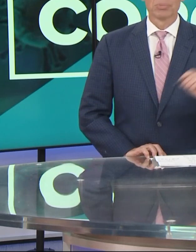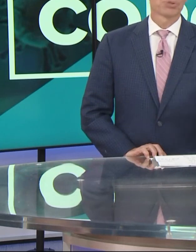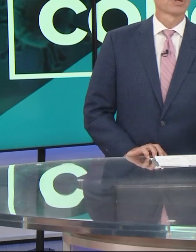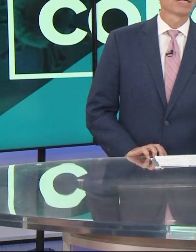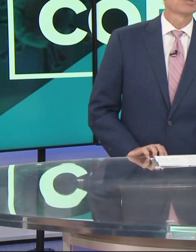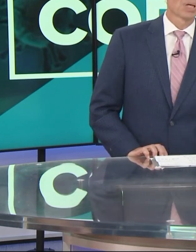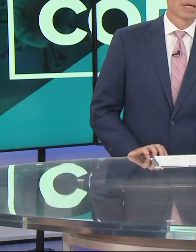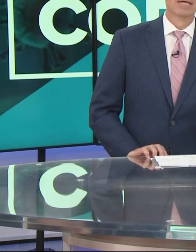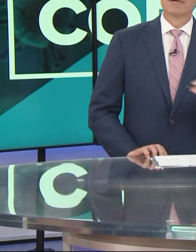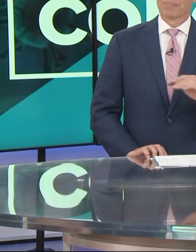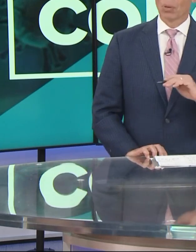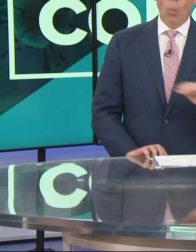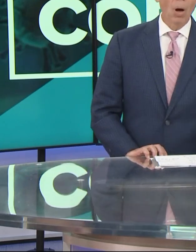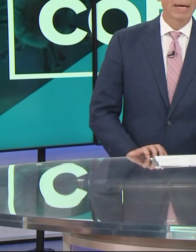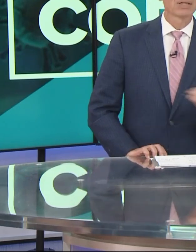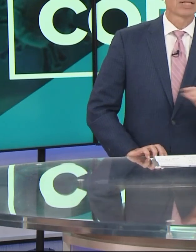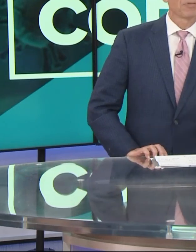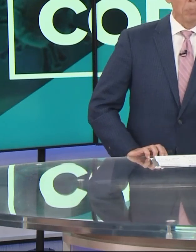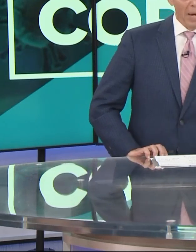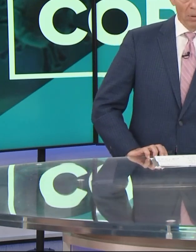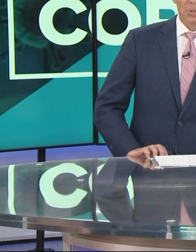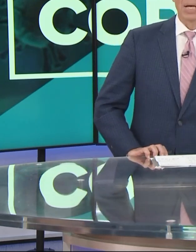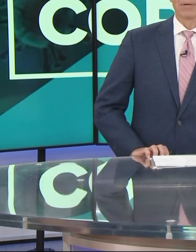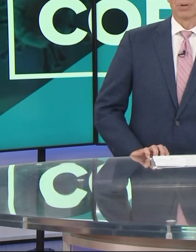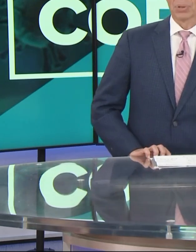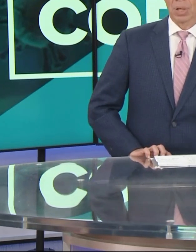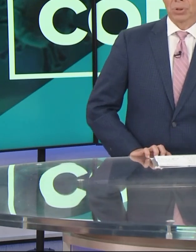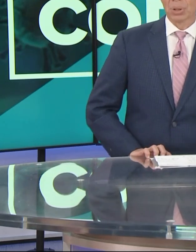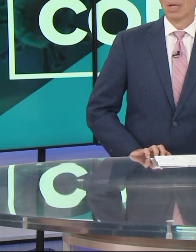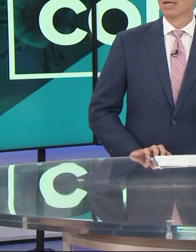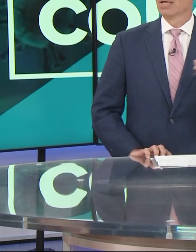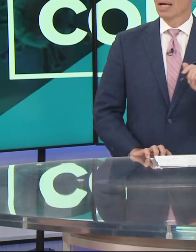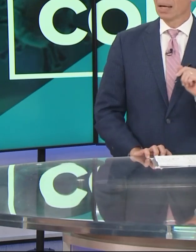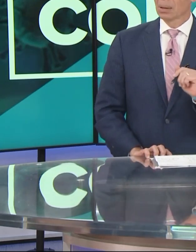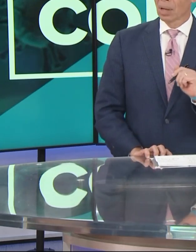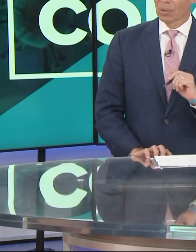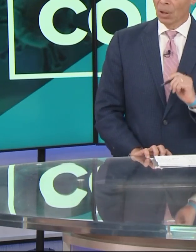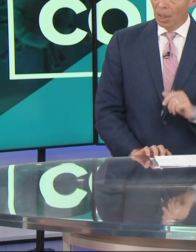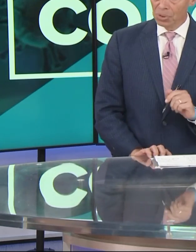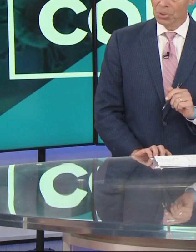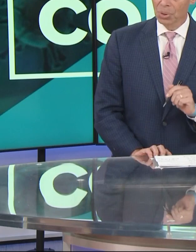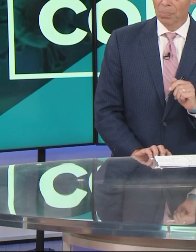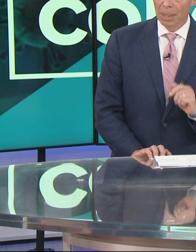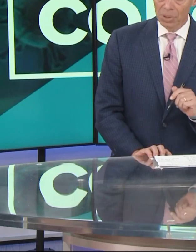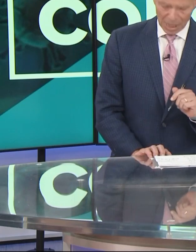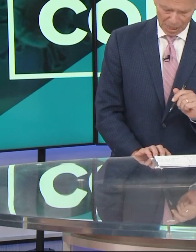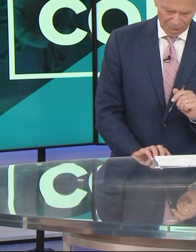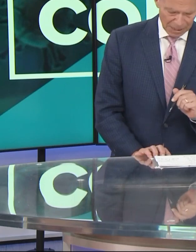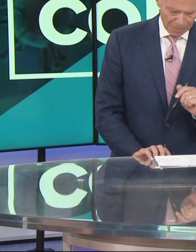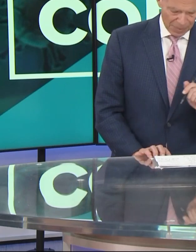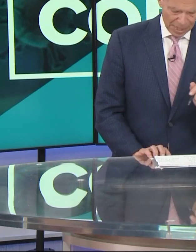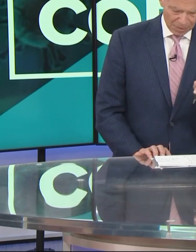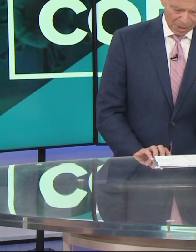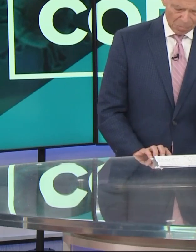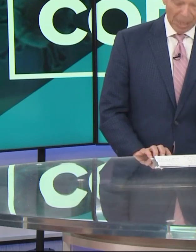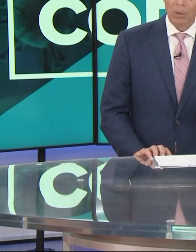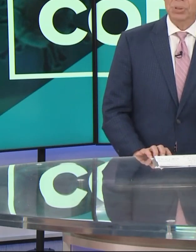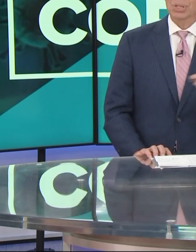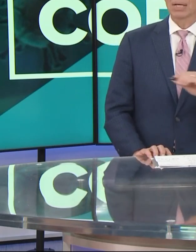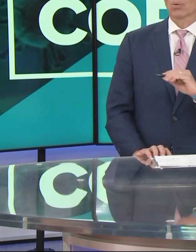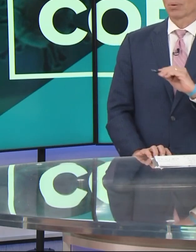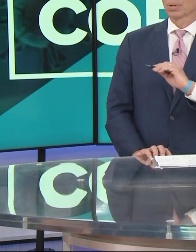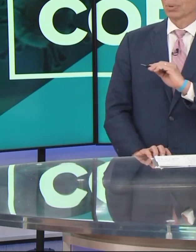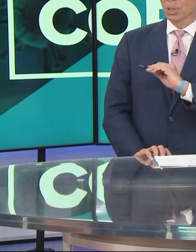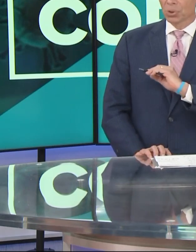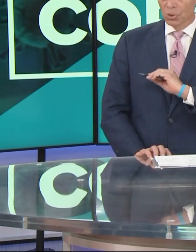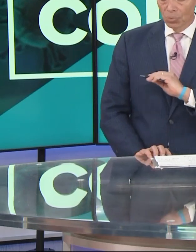Key. Commissioner Key saying the walkout left parents out of the discussion, and Governor Hutchinson maintaining that the parents